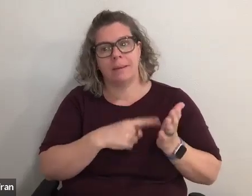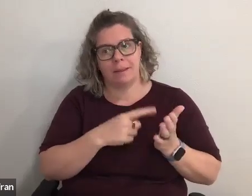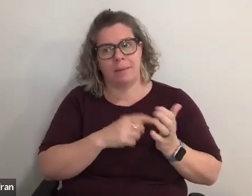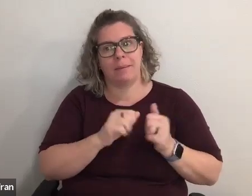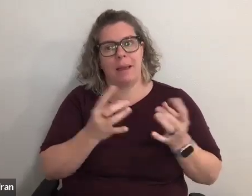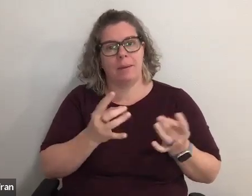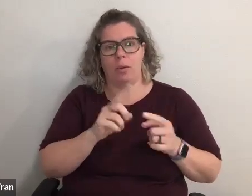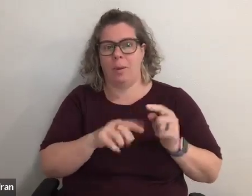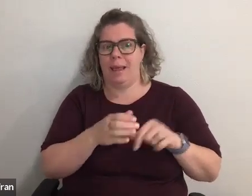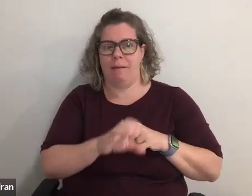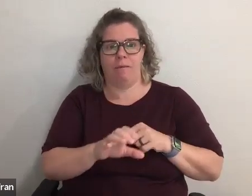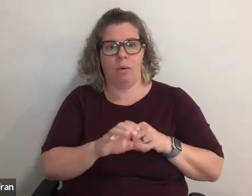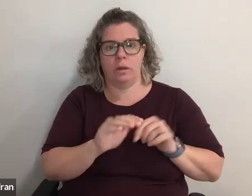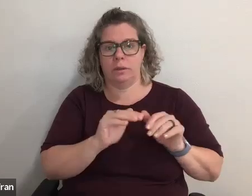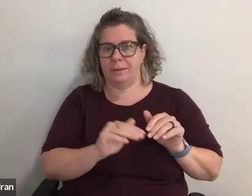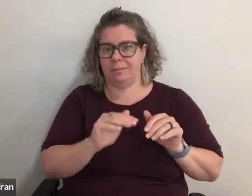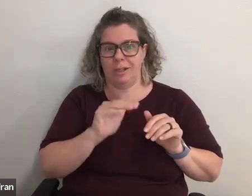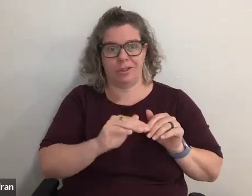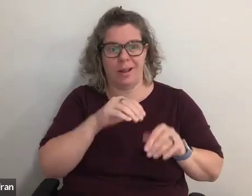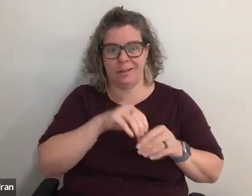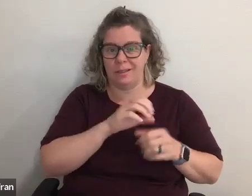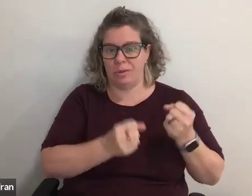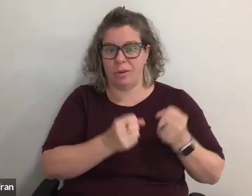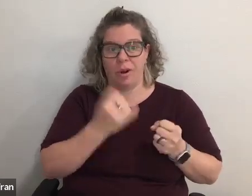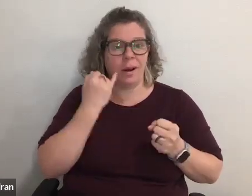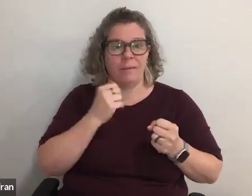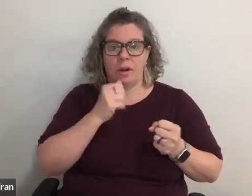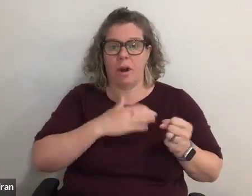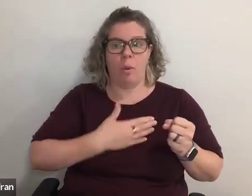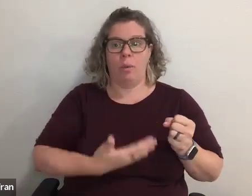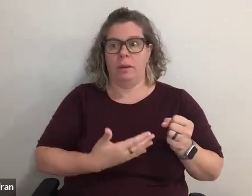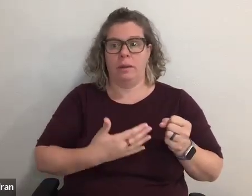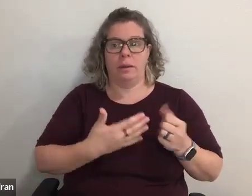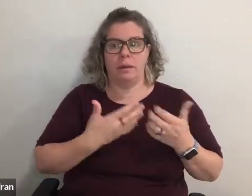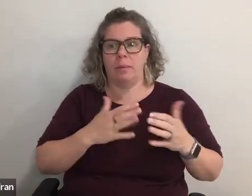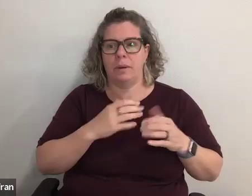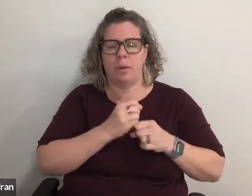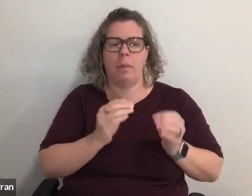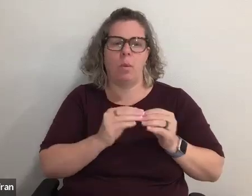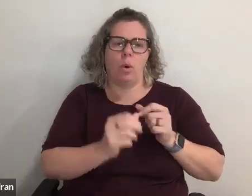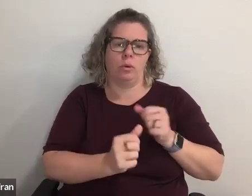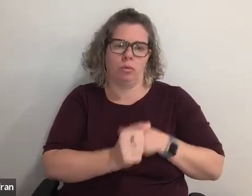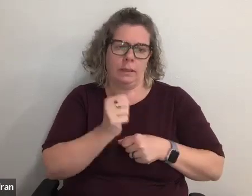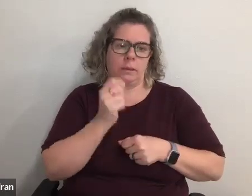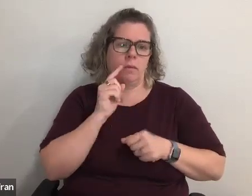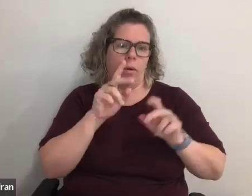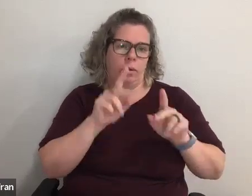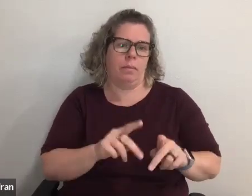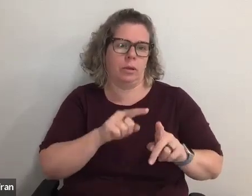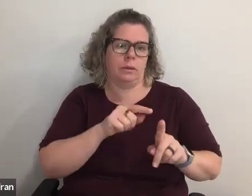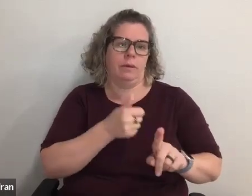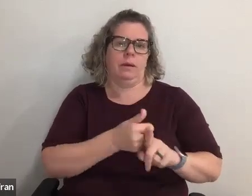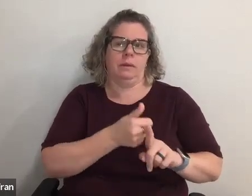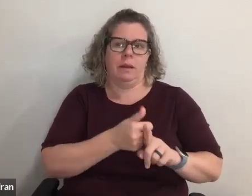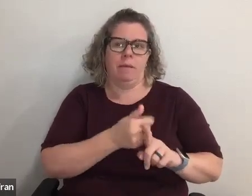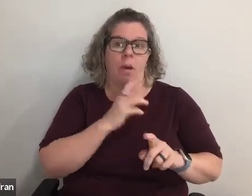we can't force them into our car if they're not willing to go. And we don't want to create an additional, danger or risk to that person of them potentially